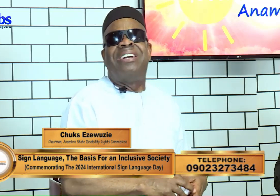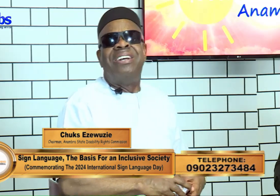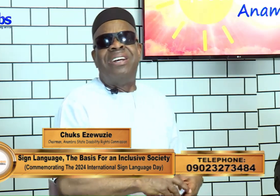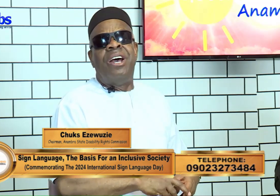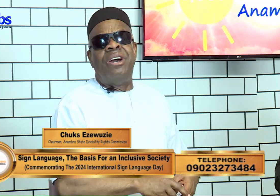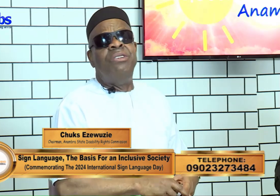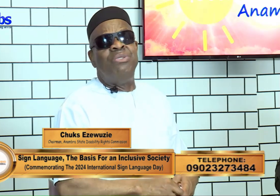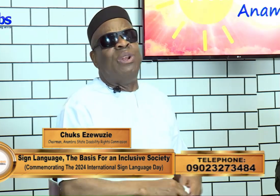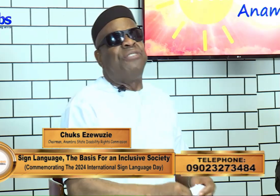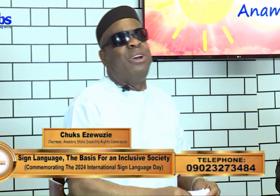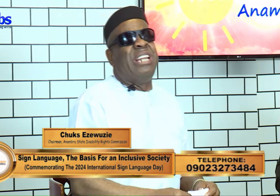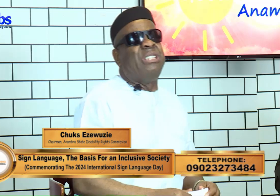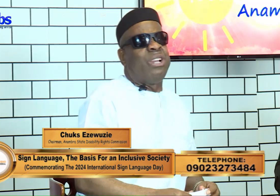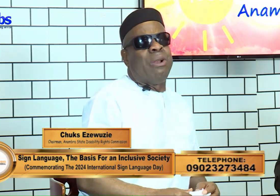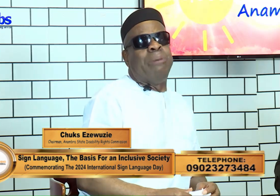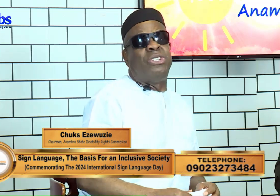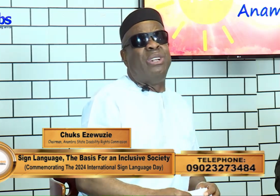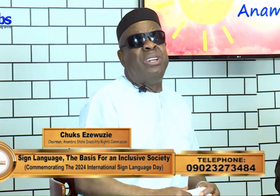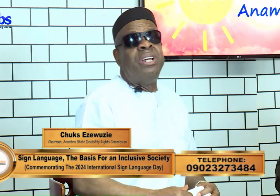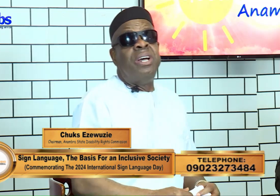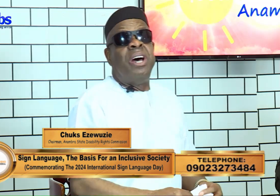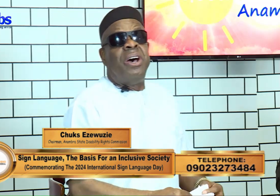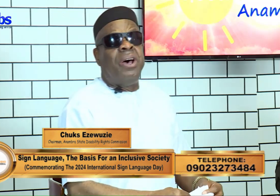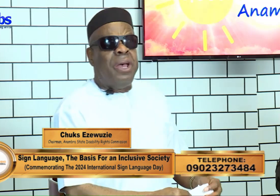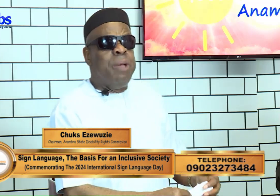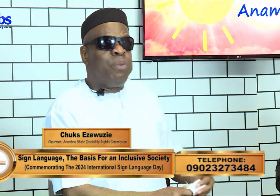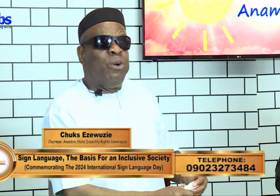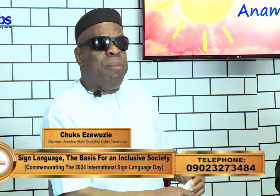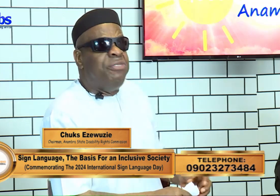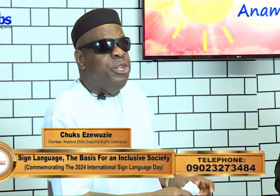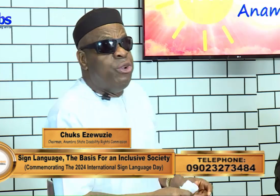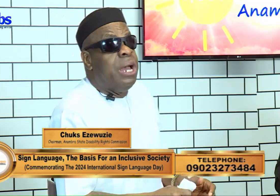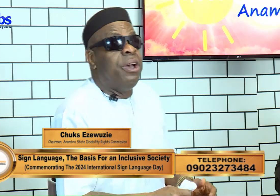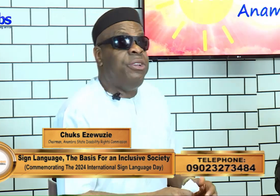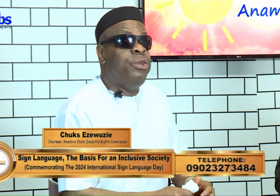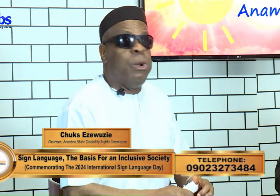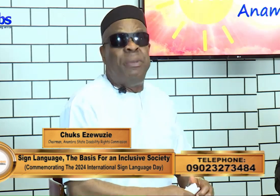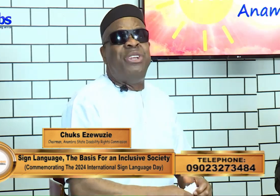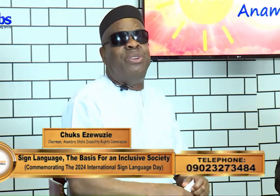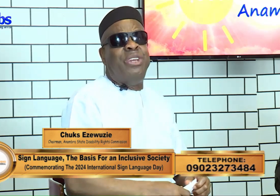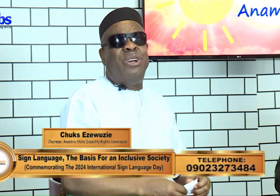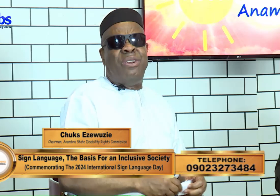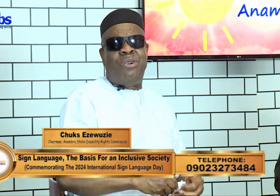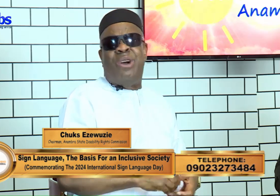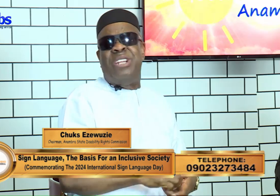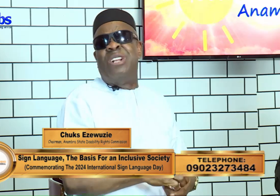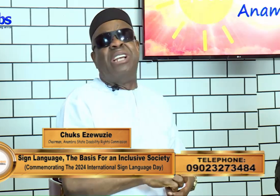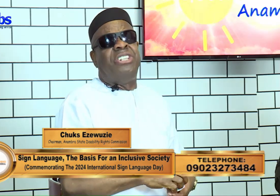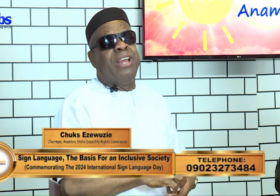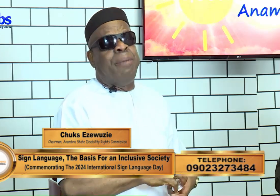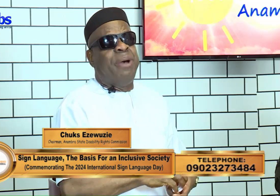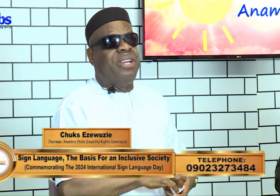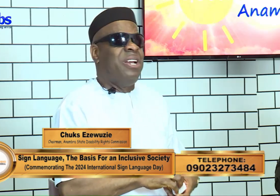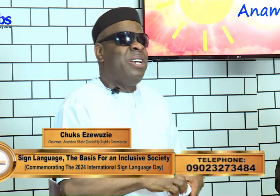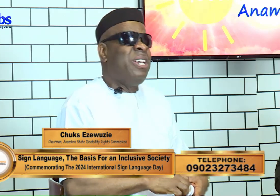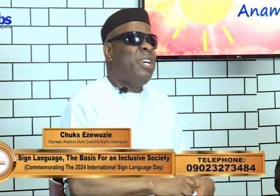ROLAC, the Rule of Law and Anti-Corruption, a program of the European Union run in